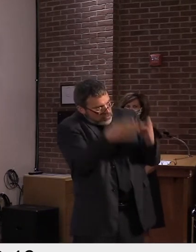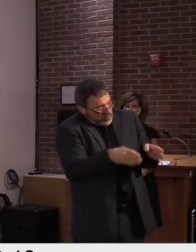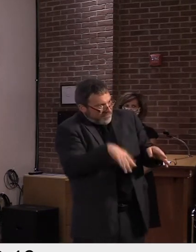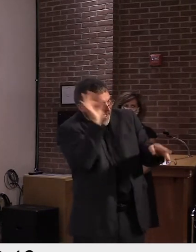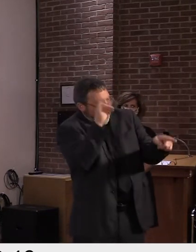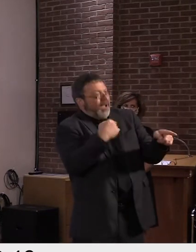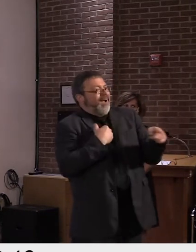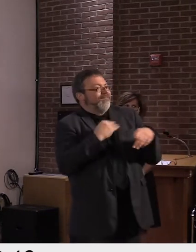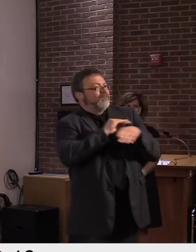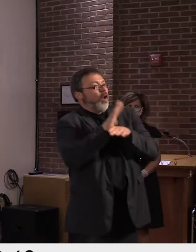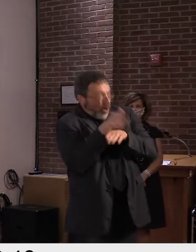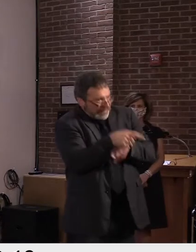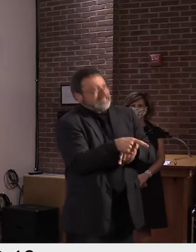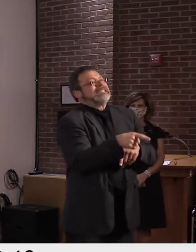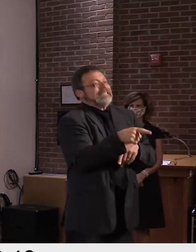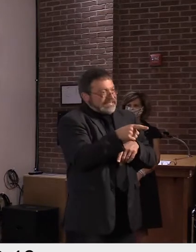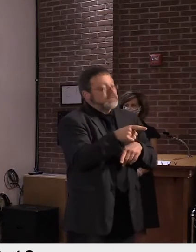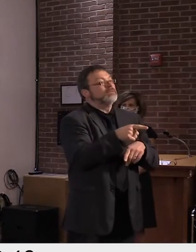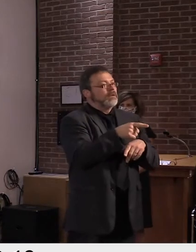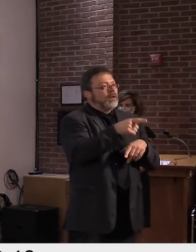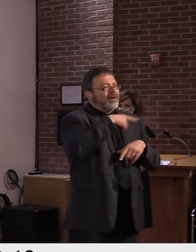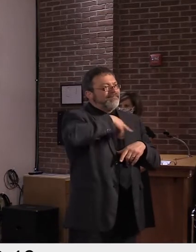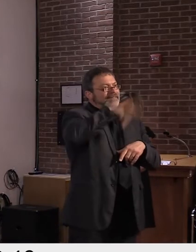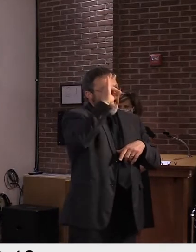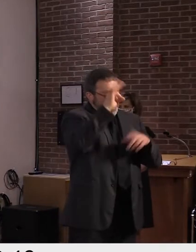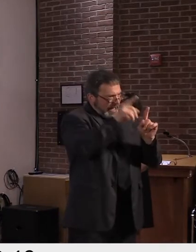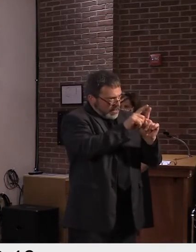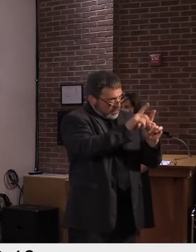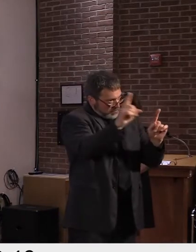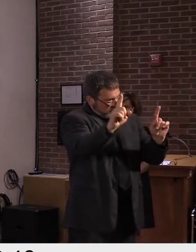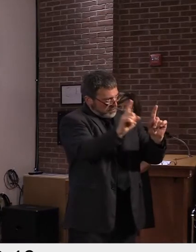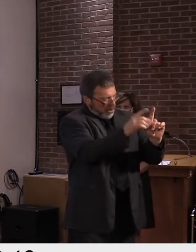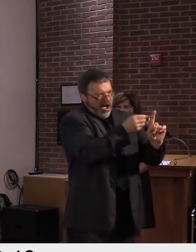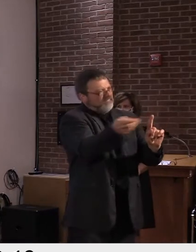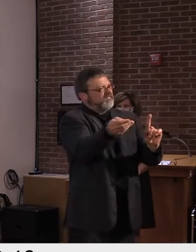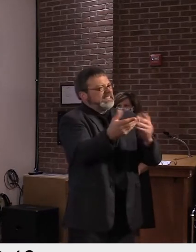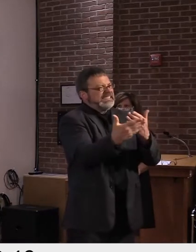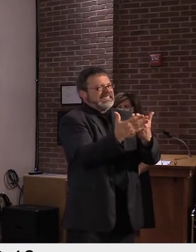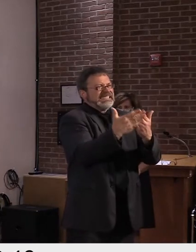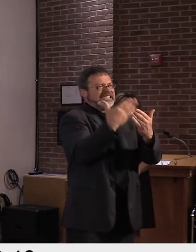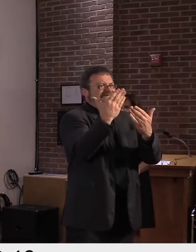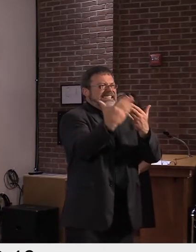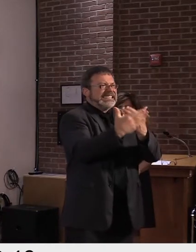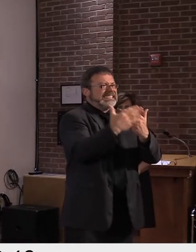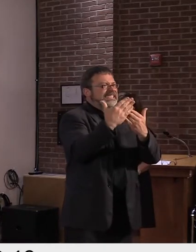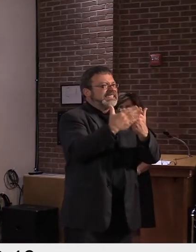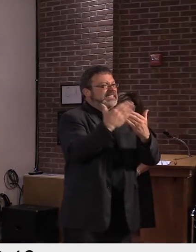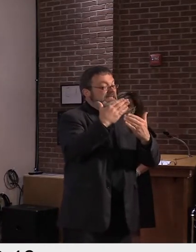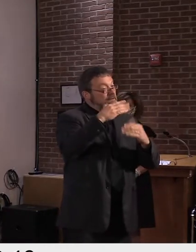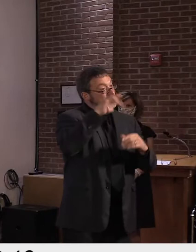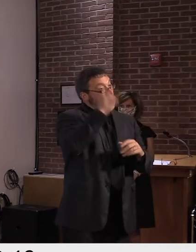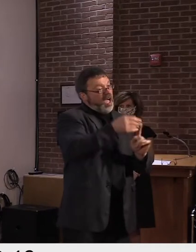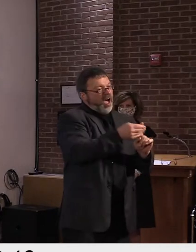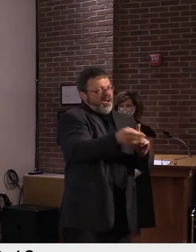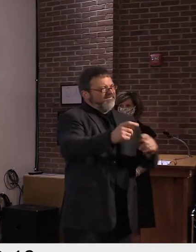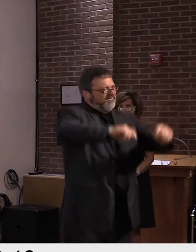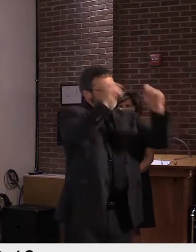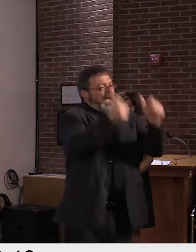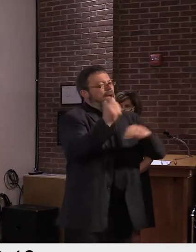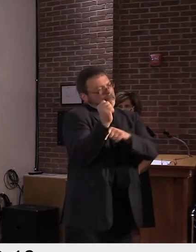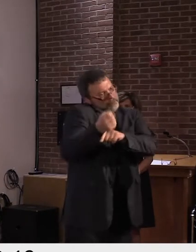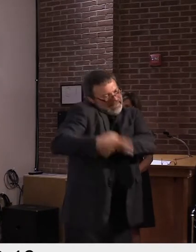another. It spreads more efficiently than the flu virus, with one person able to infect 2 to 3